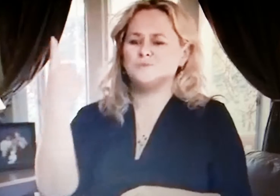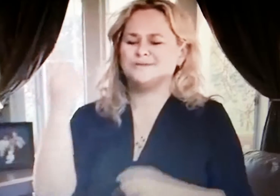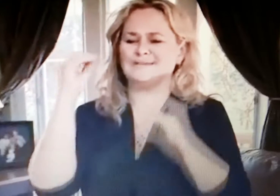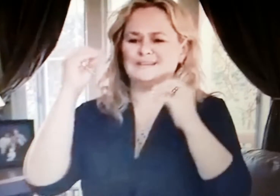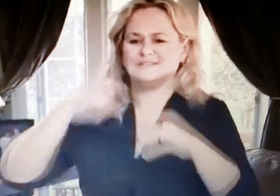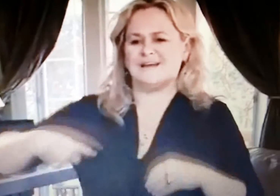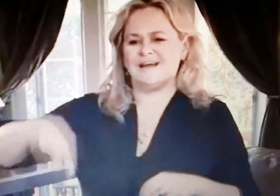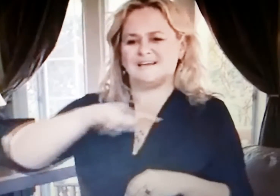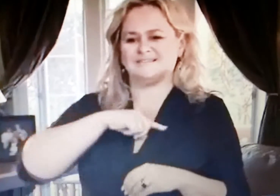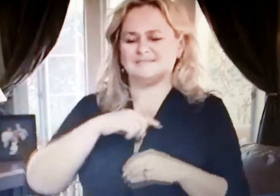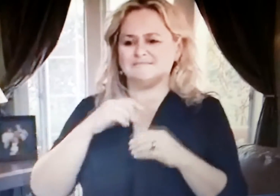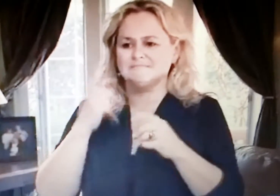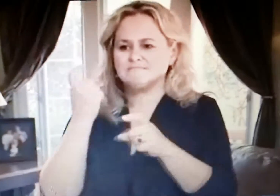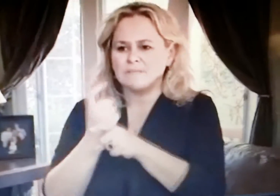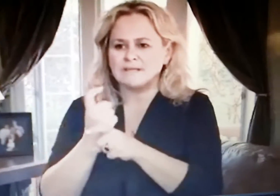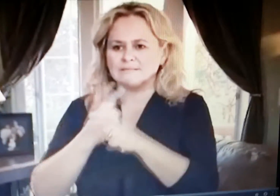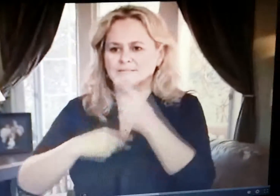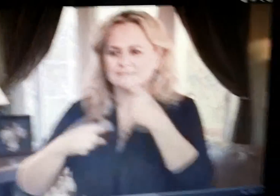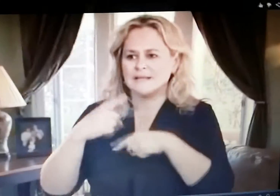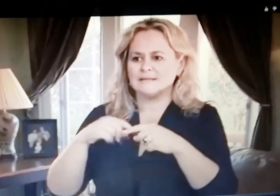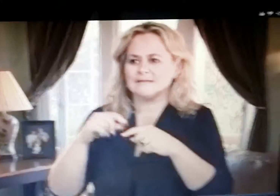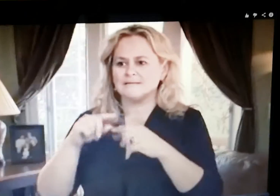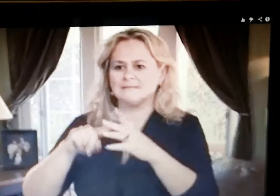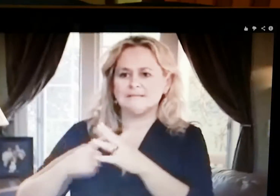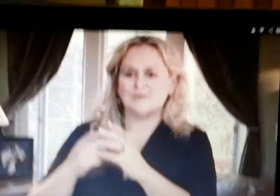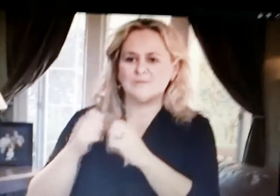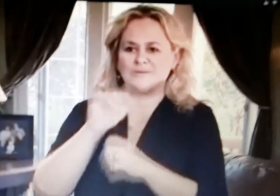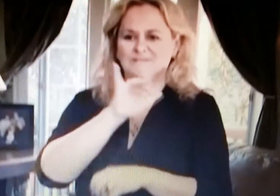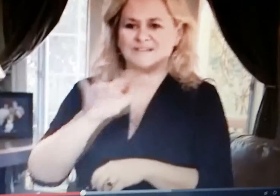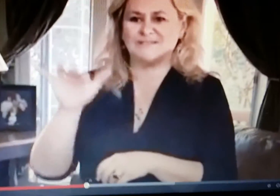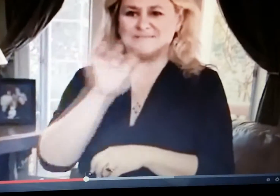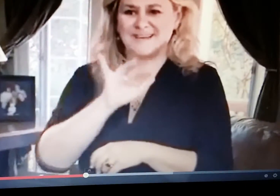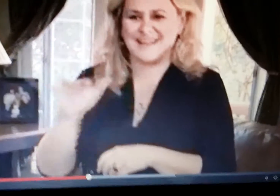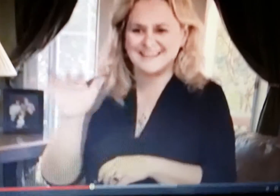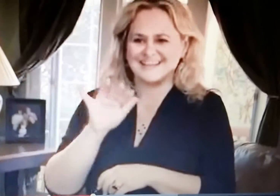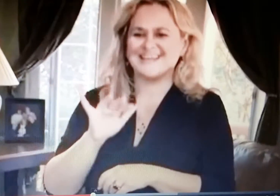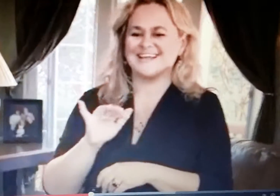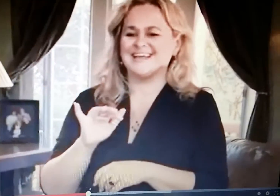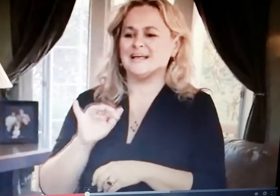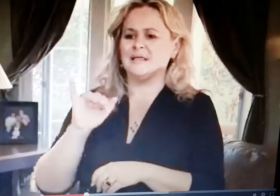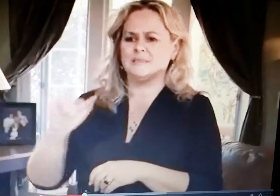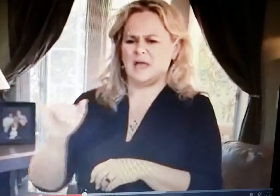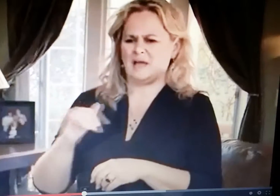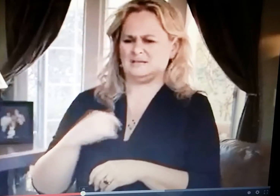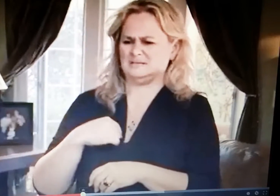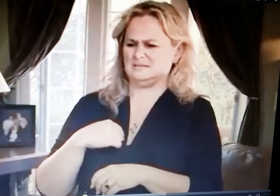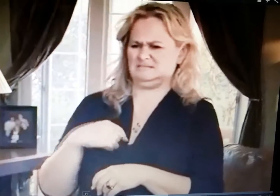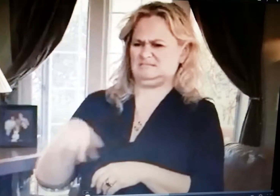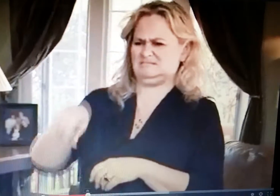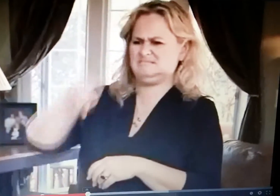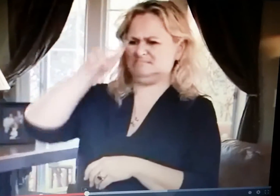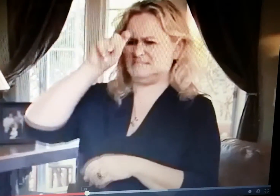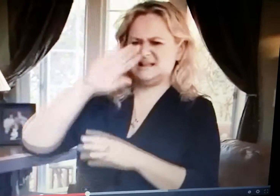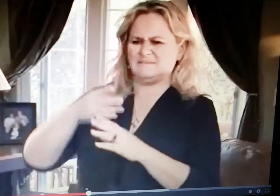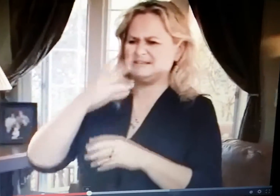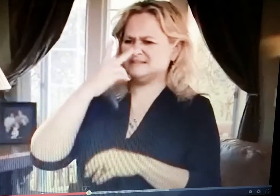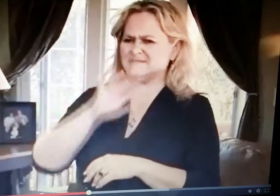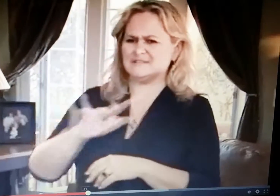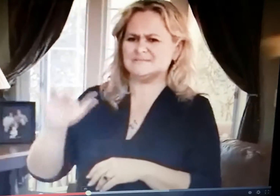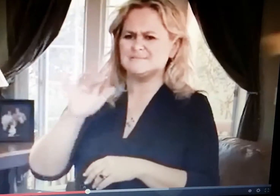that. So one day MSD came to our house, and they said, if you're going to learn to